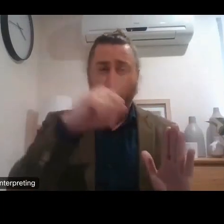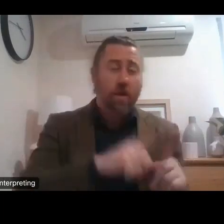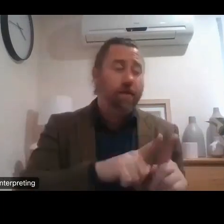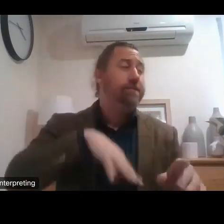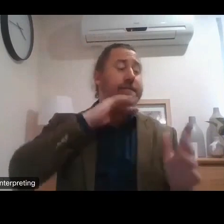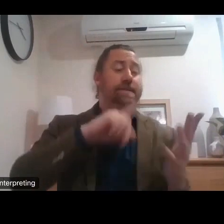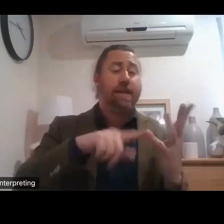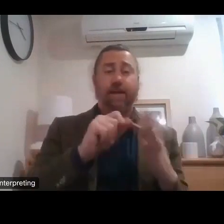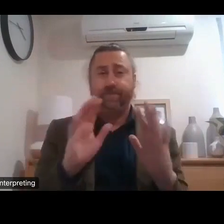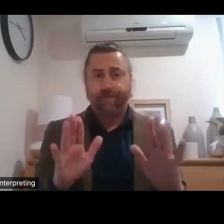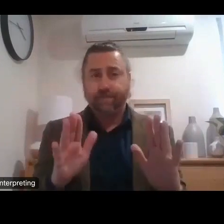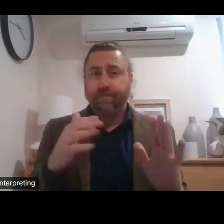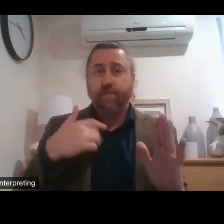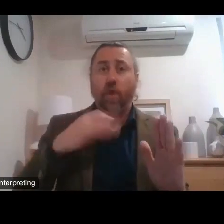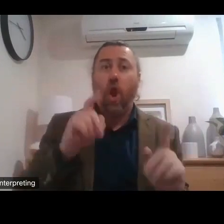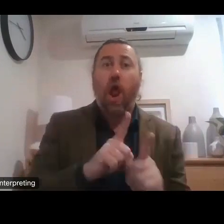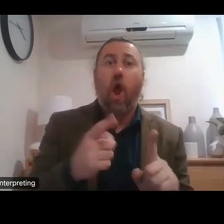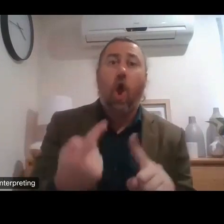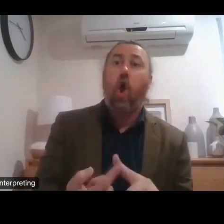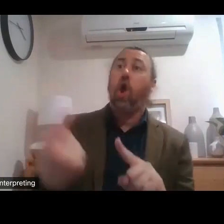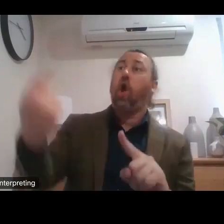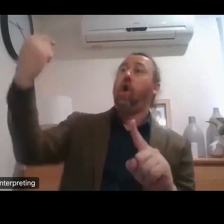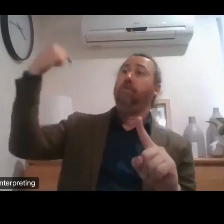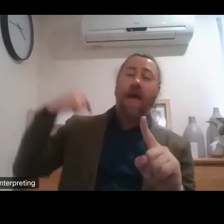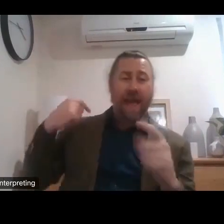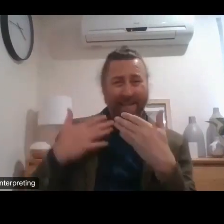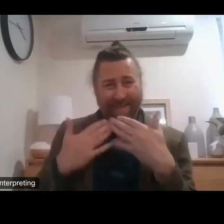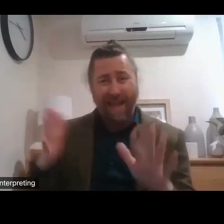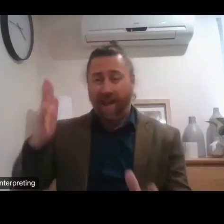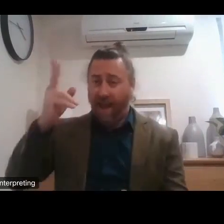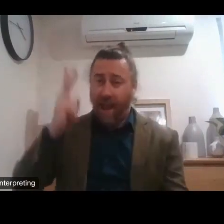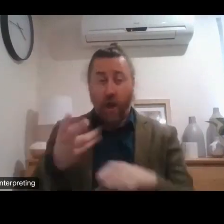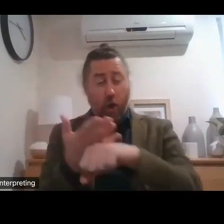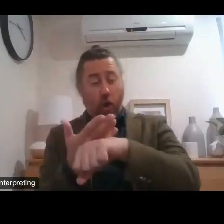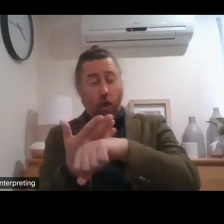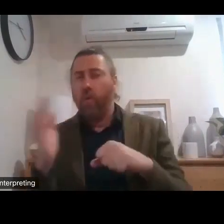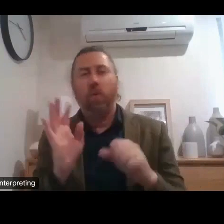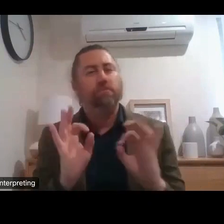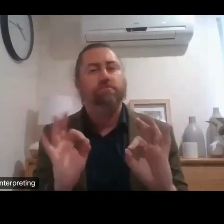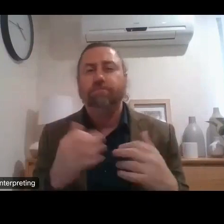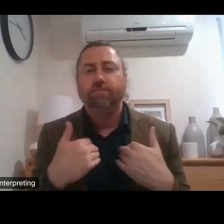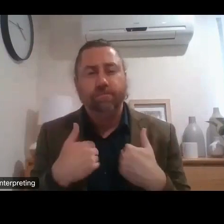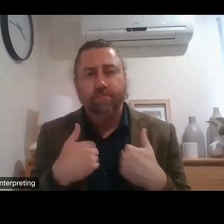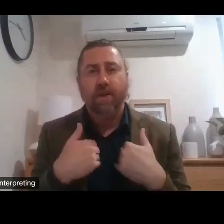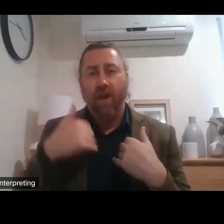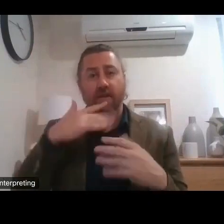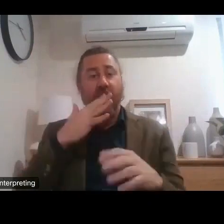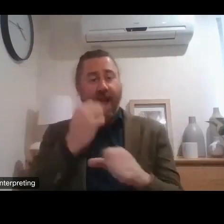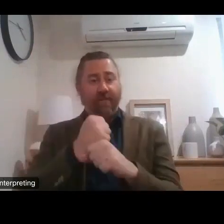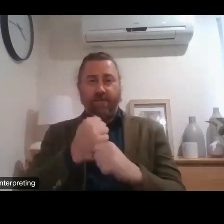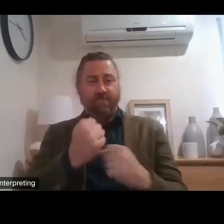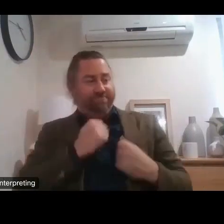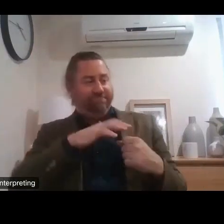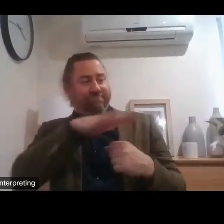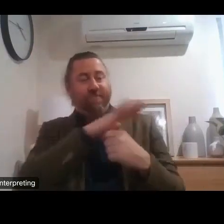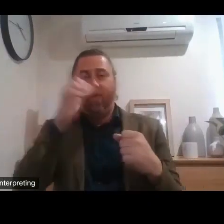we're not starting from scratch. It's not a blank sheet of paper. I and the government appreciate that a lot of the